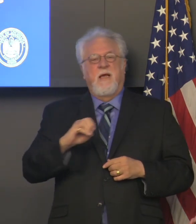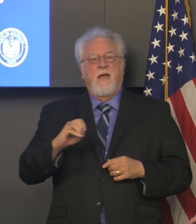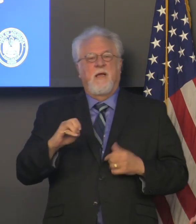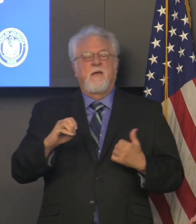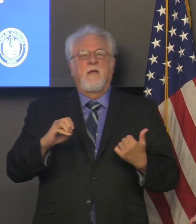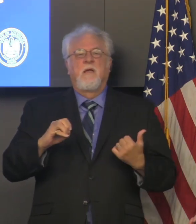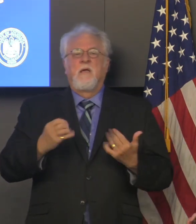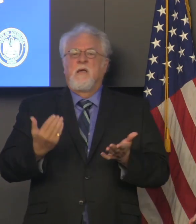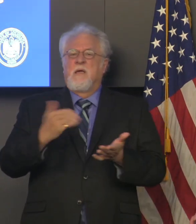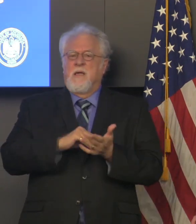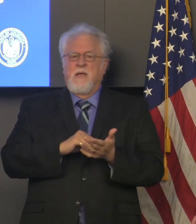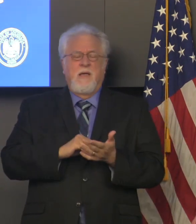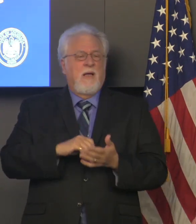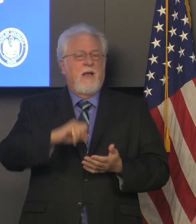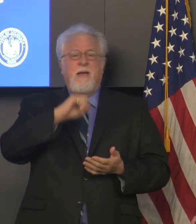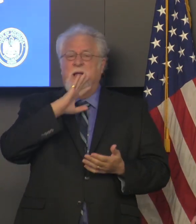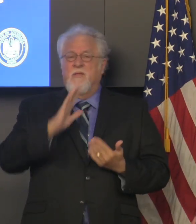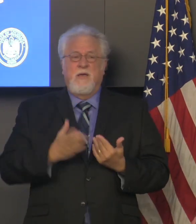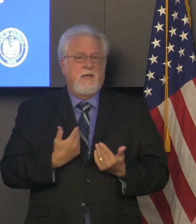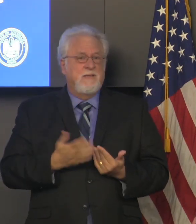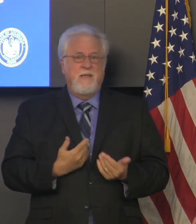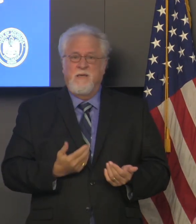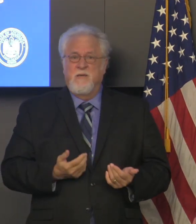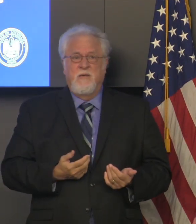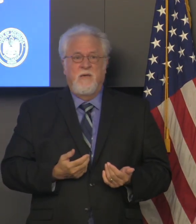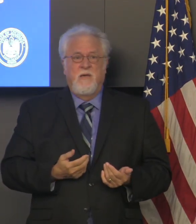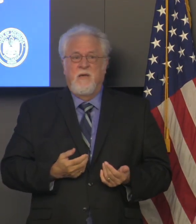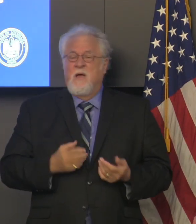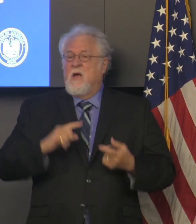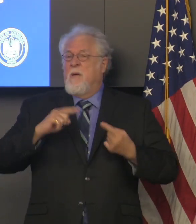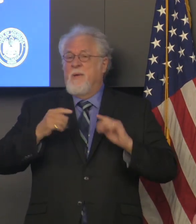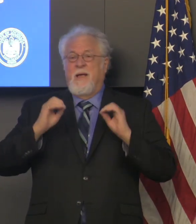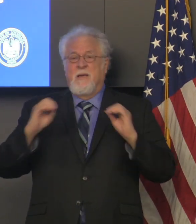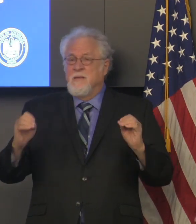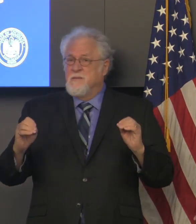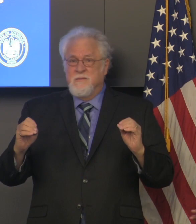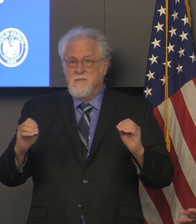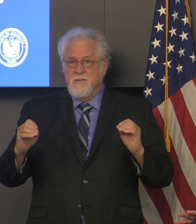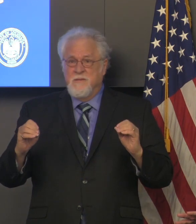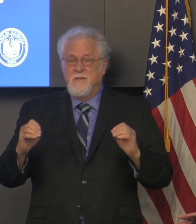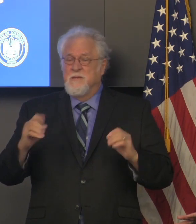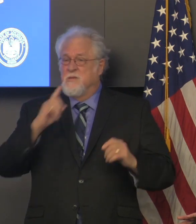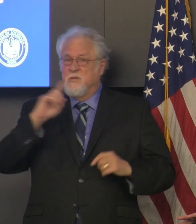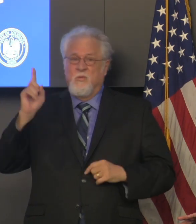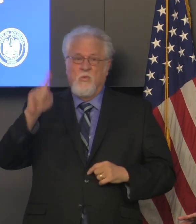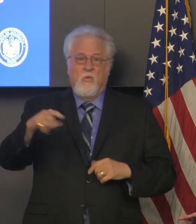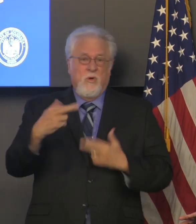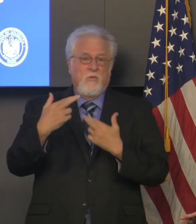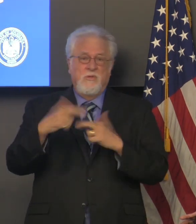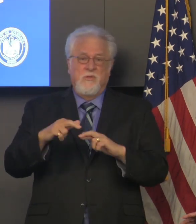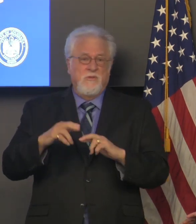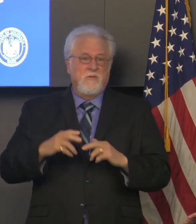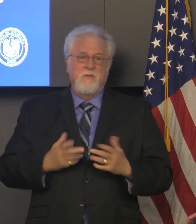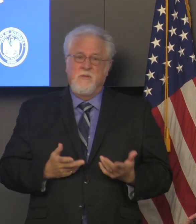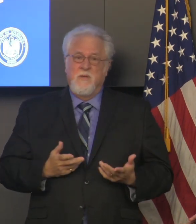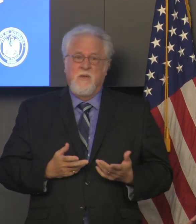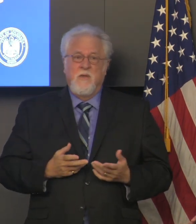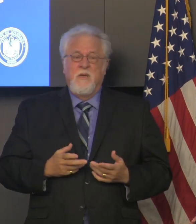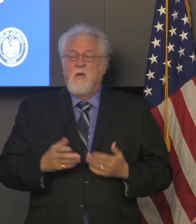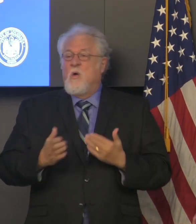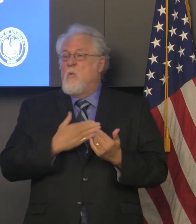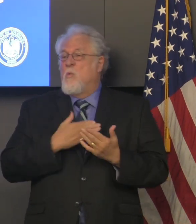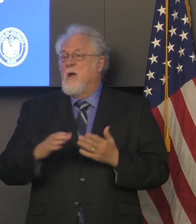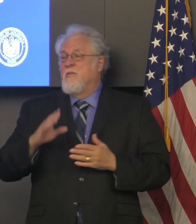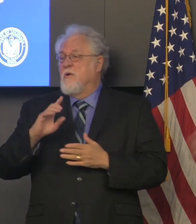reiterate, there's nothing easy or painless about making a decision that puts a restriction on any business, whether